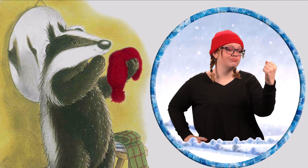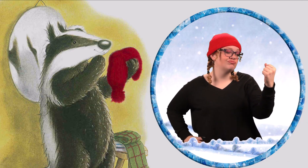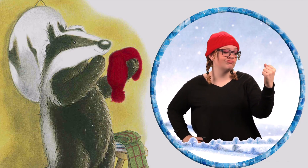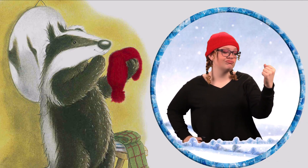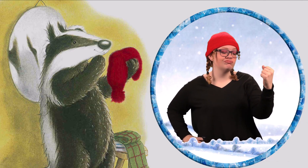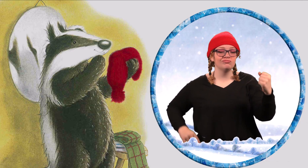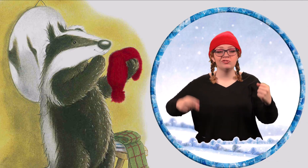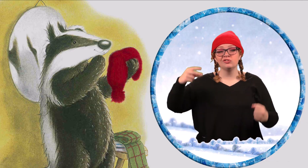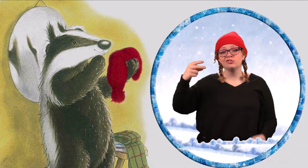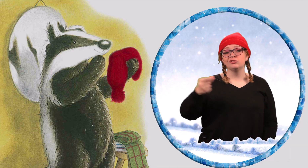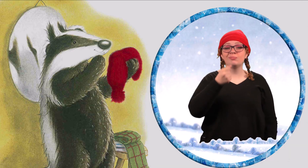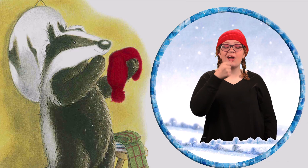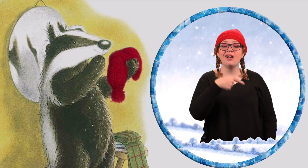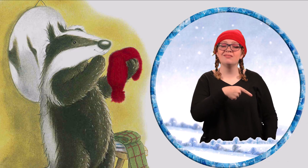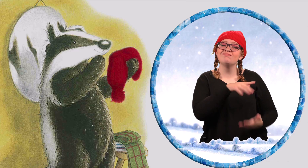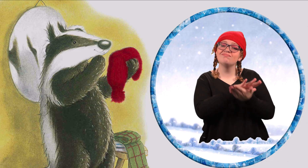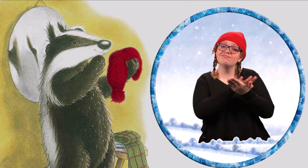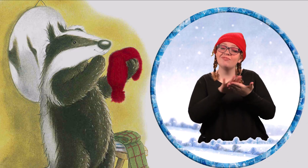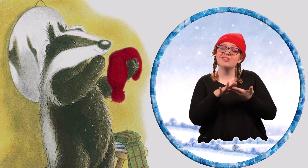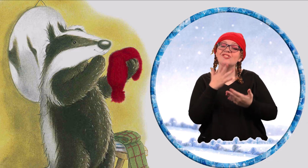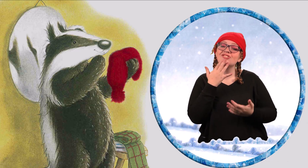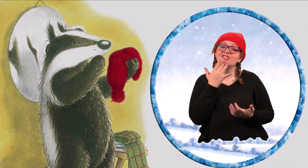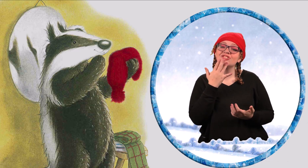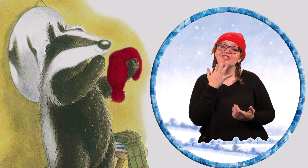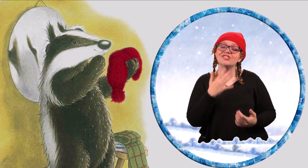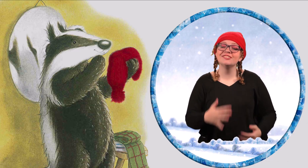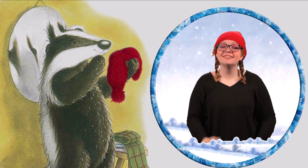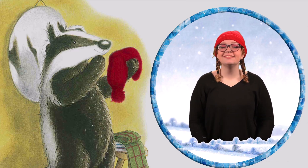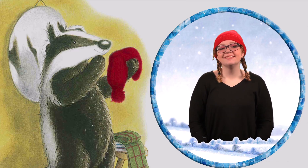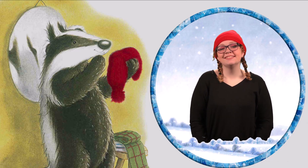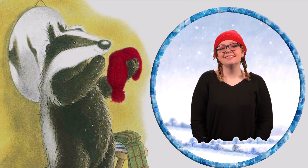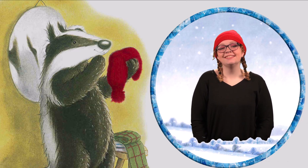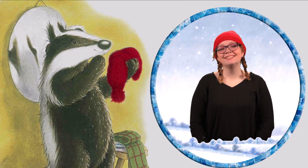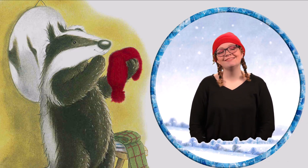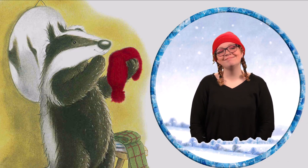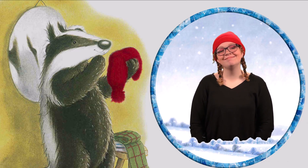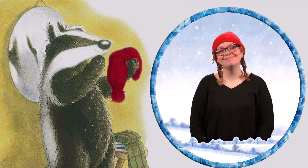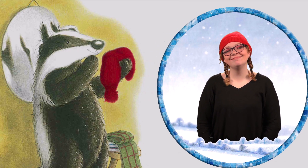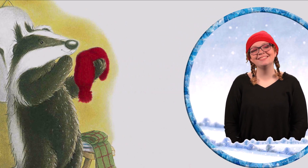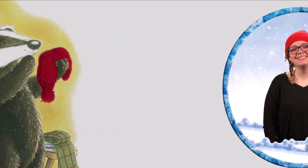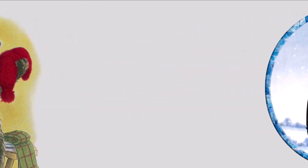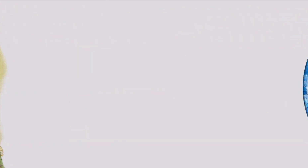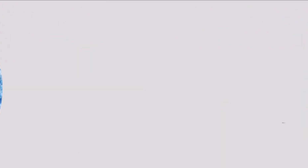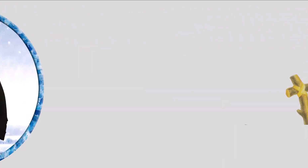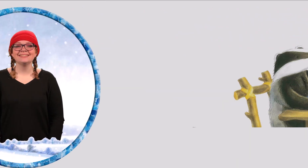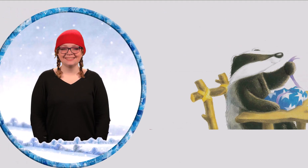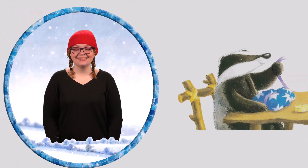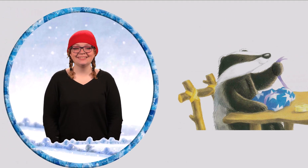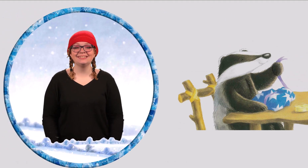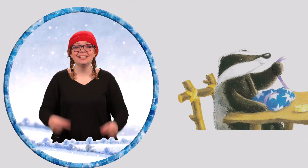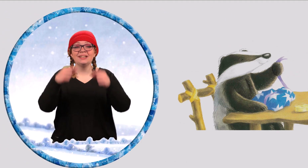thing." Too bad. It's such a nice color.